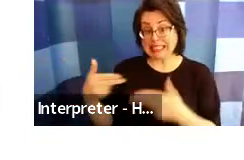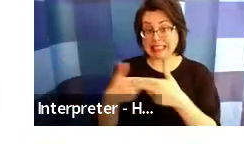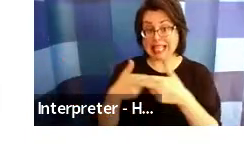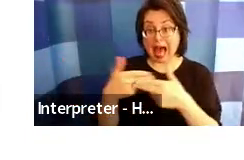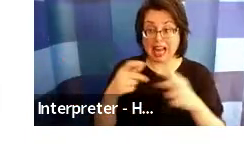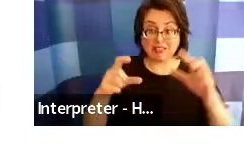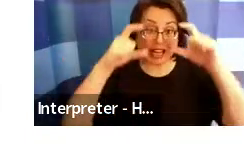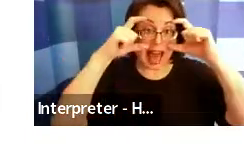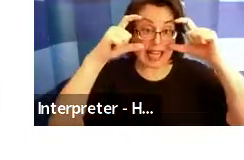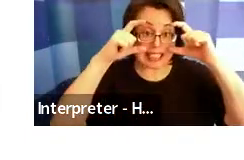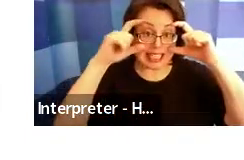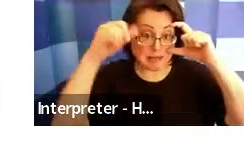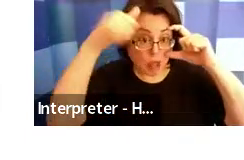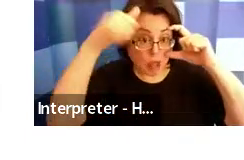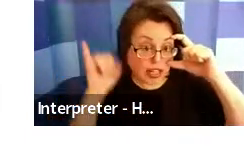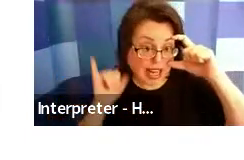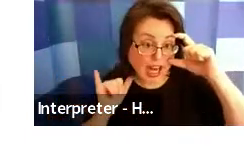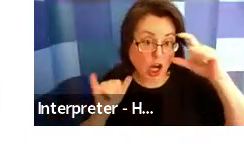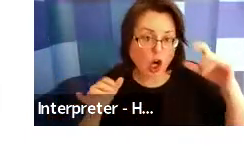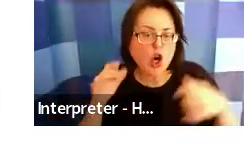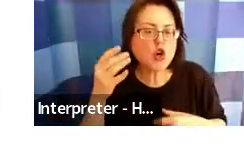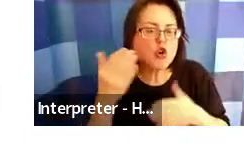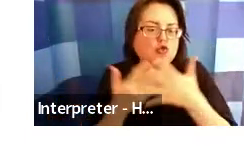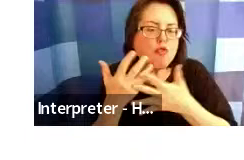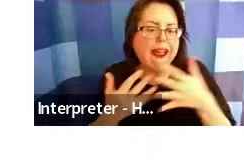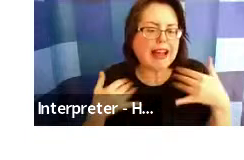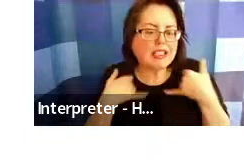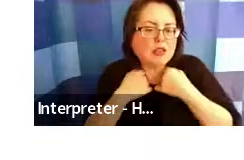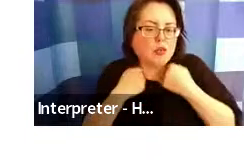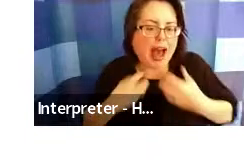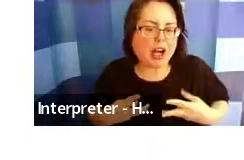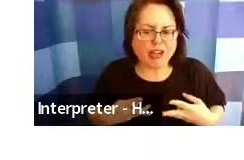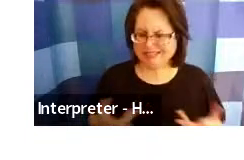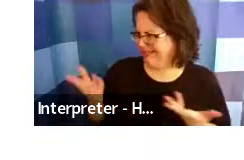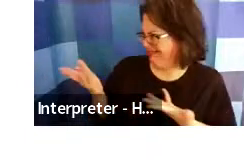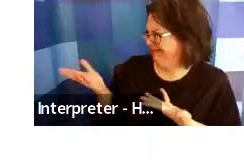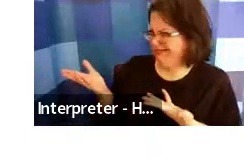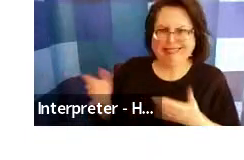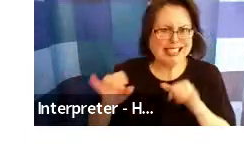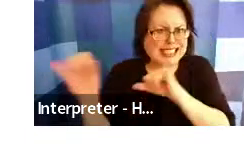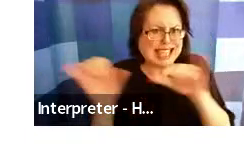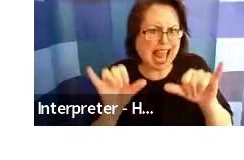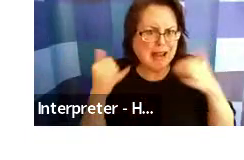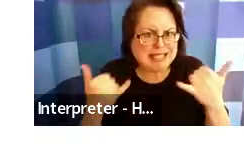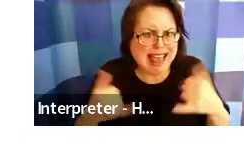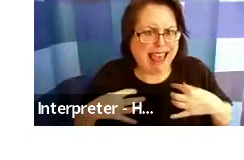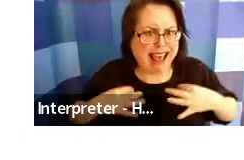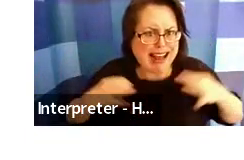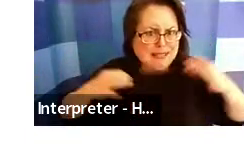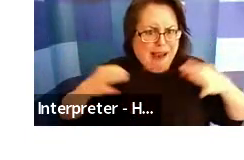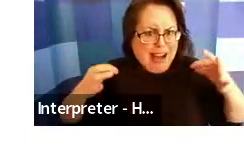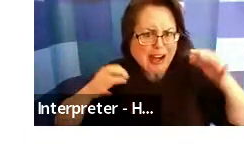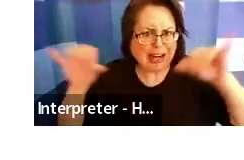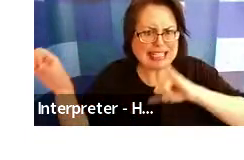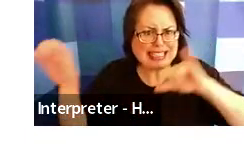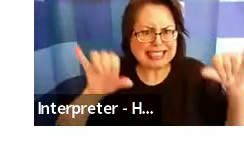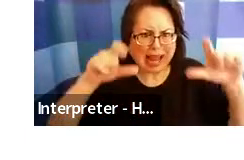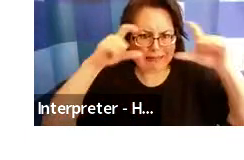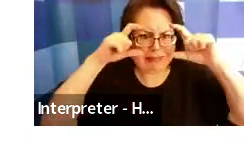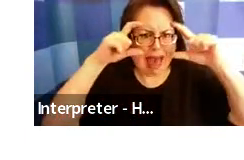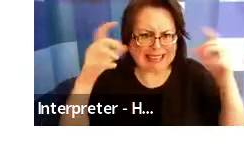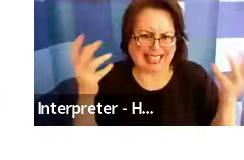with blonde hair and a gray sweater. And coincidentally, I have that same sweater on today and the same glasses, and I'm in a